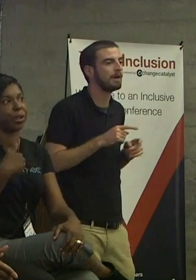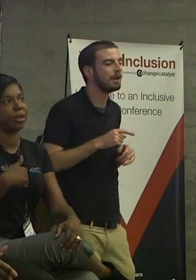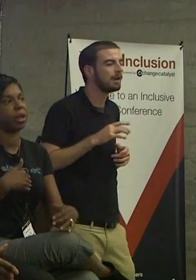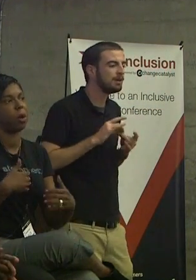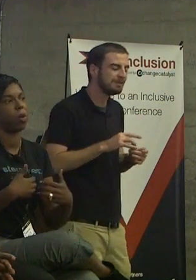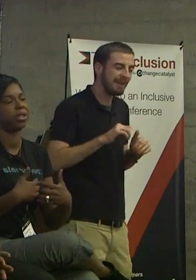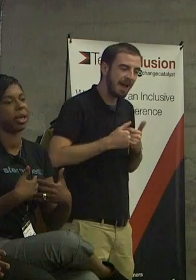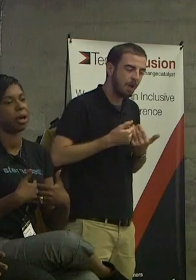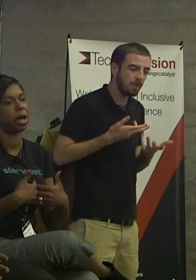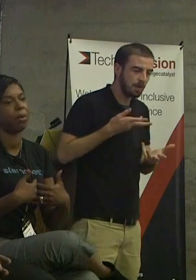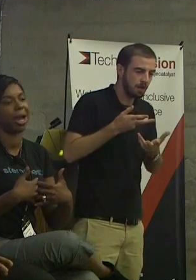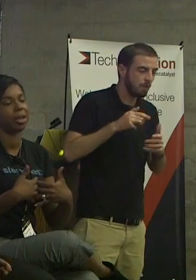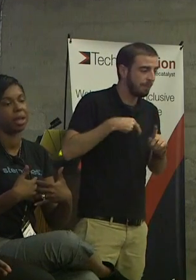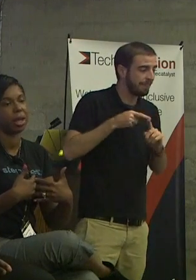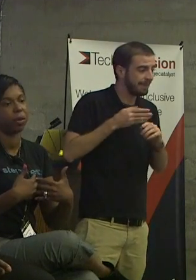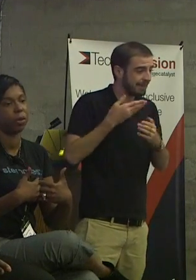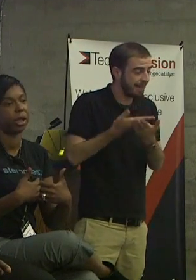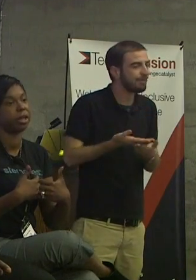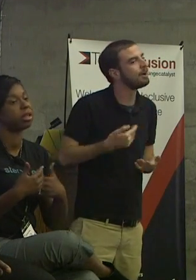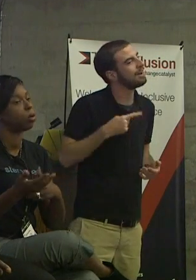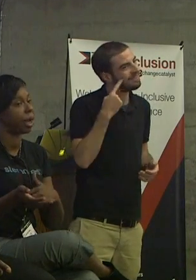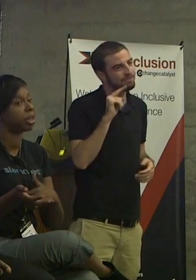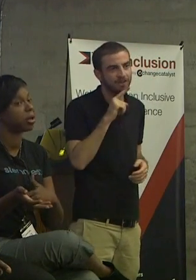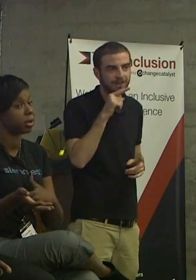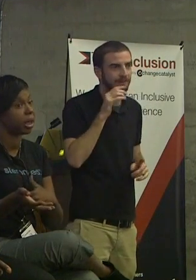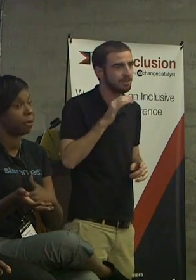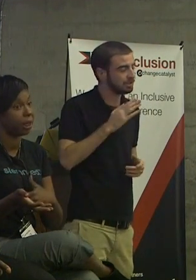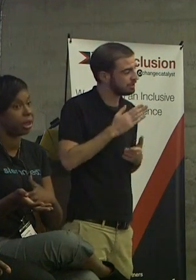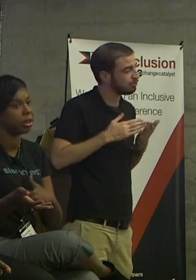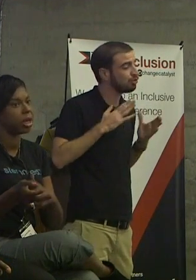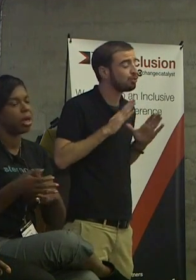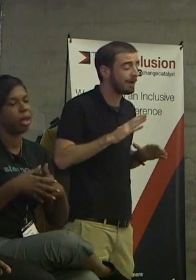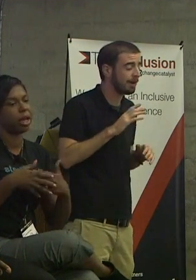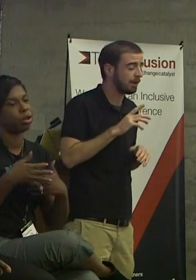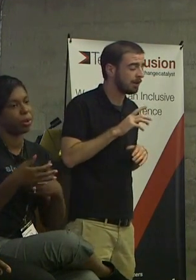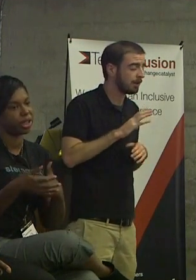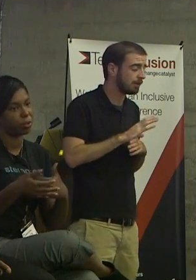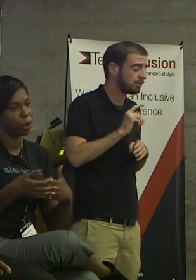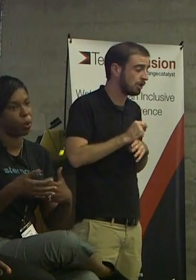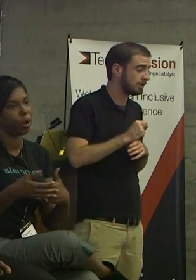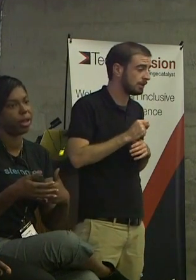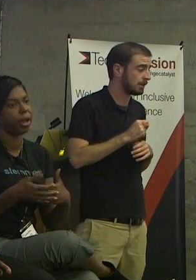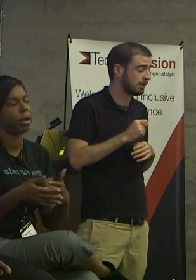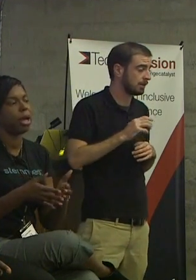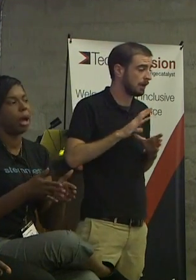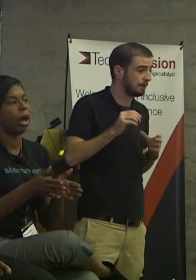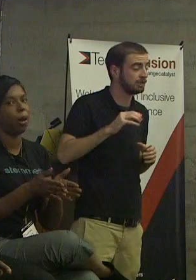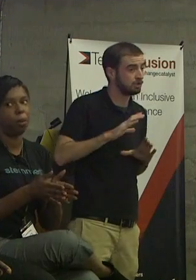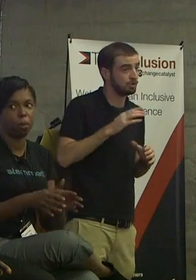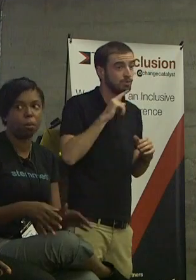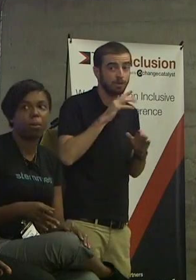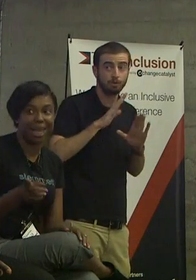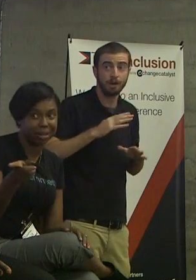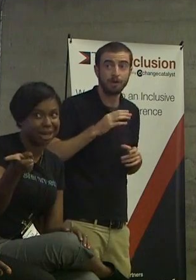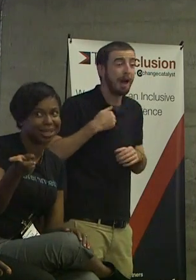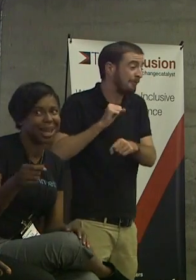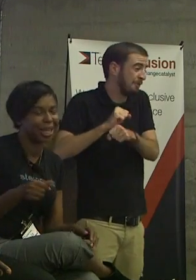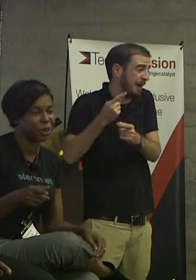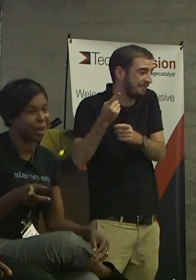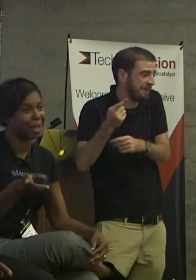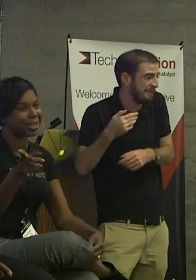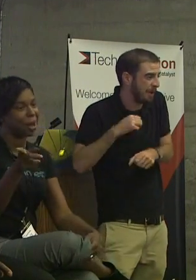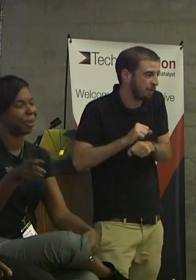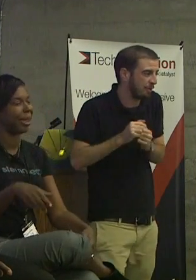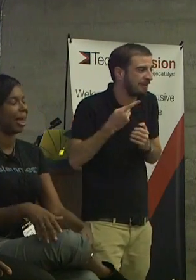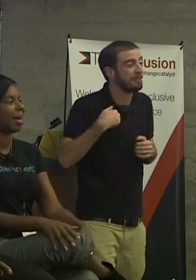they treat them once they come, I think that really, there are some great consulting companies that are doing some good work there. I run one of them. Yeah, I was going to